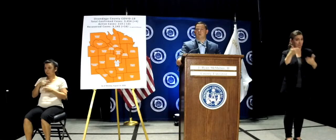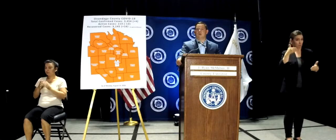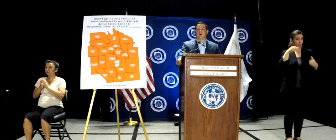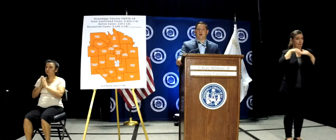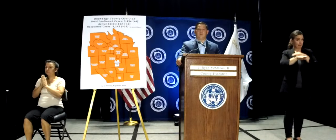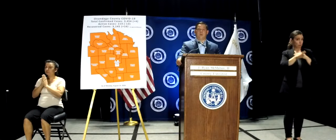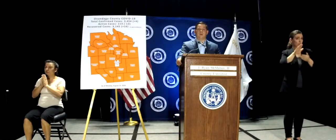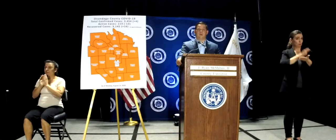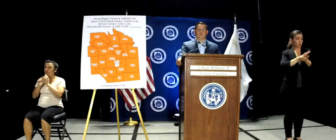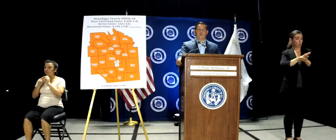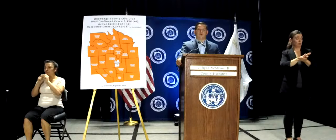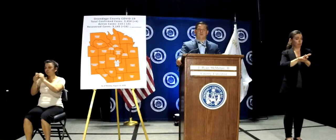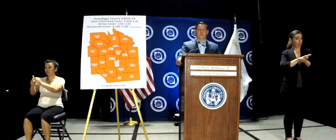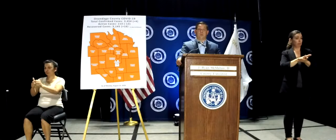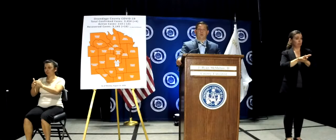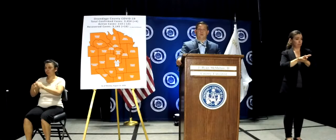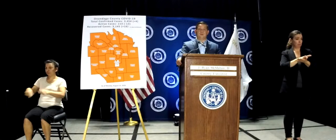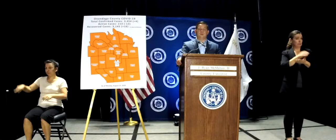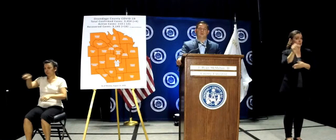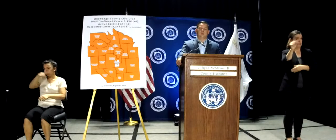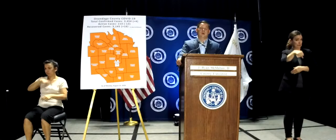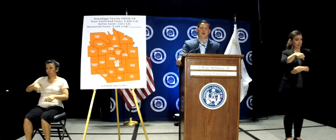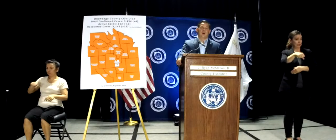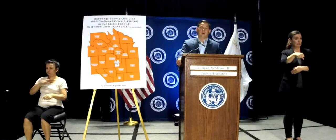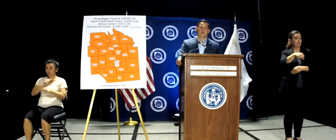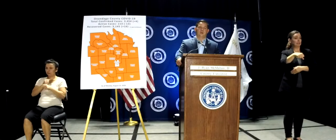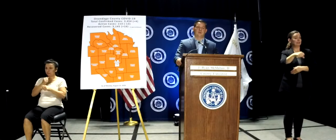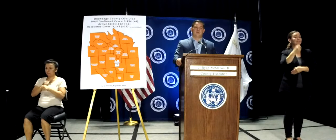though. But we've heard from employees.